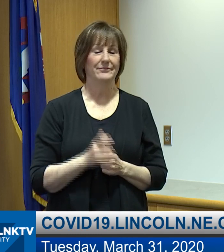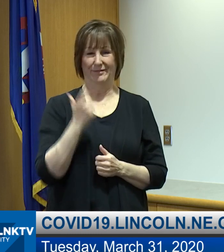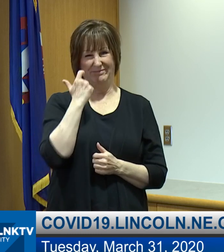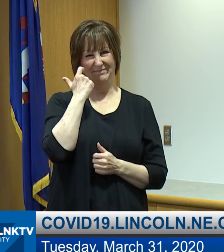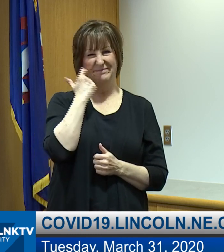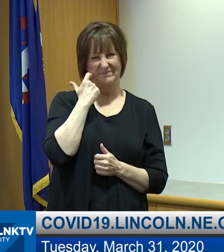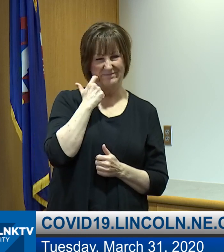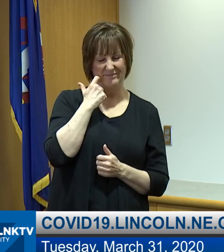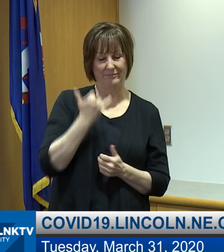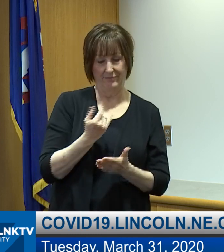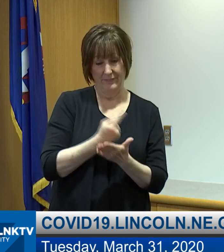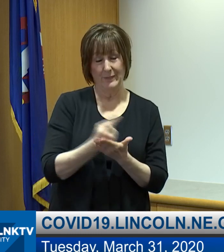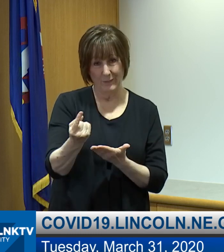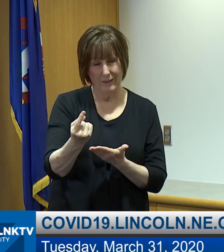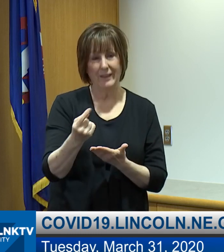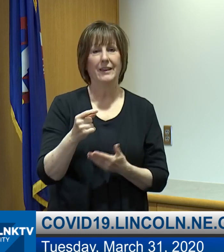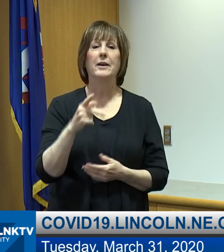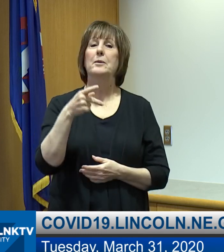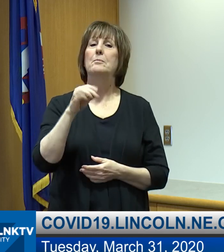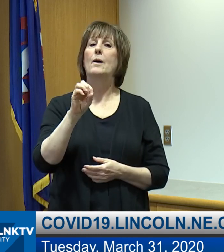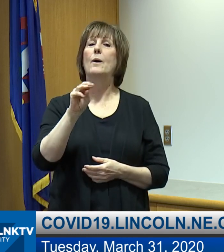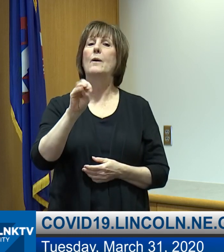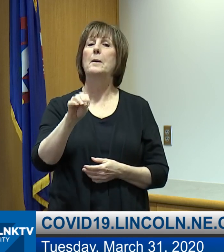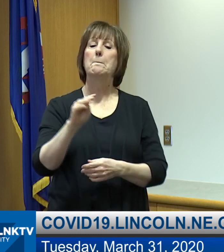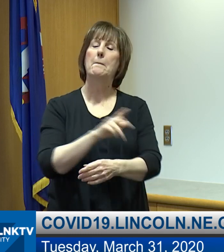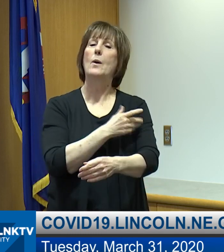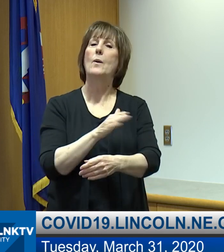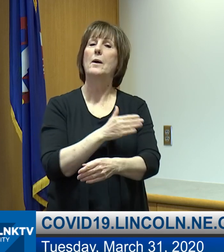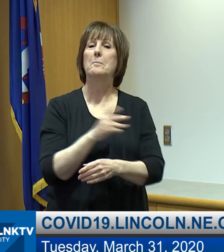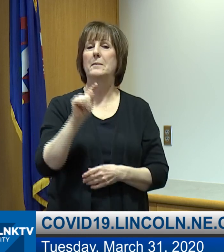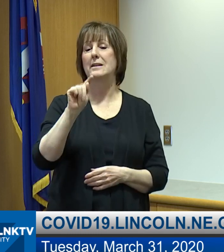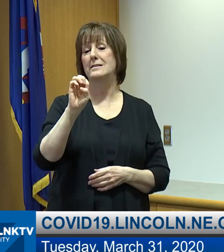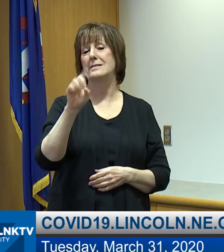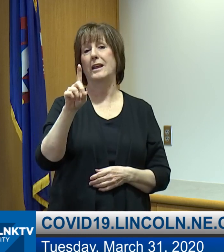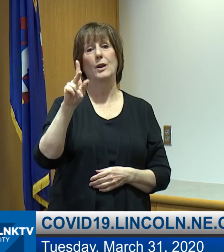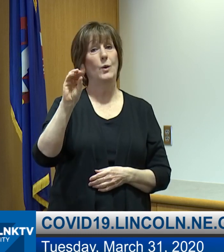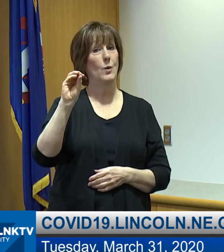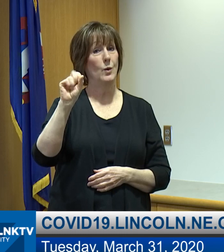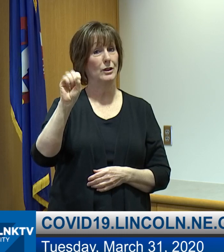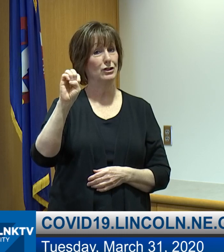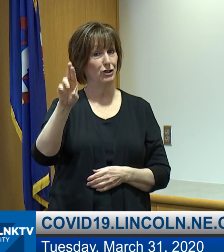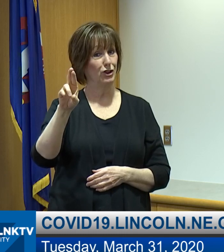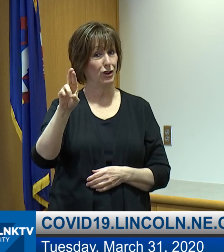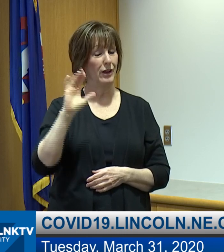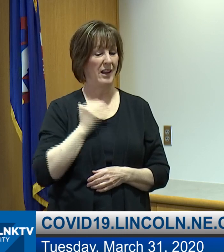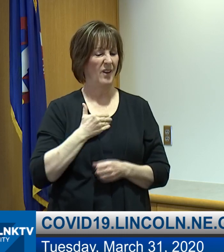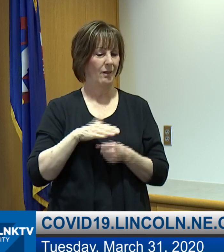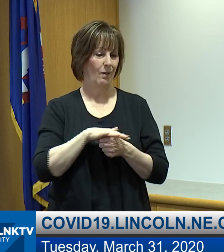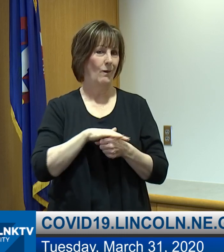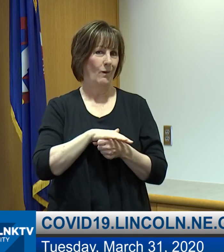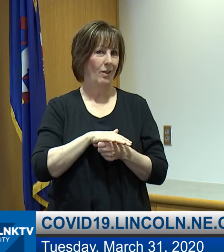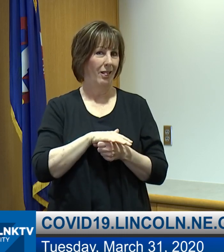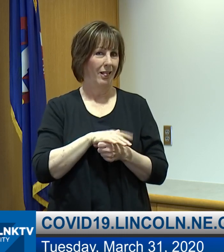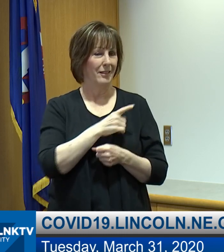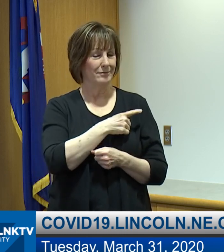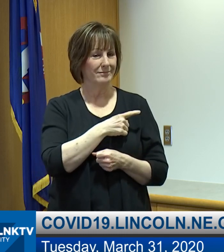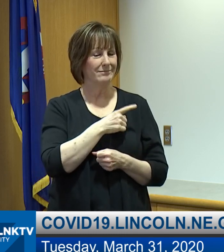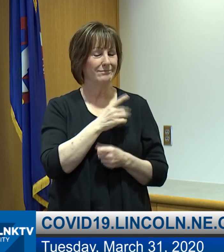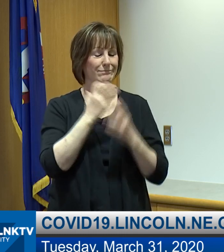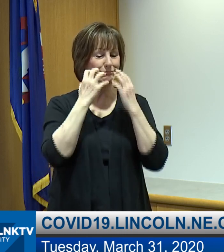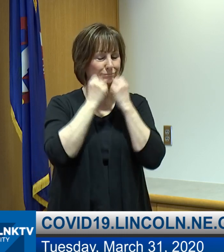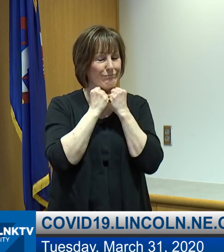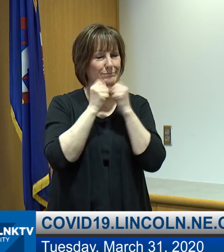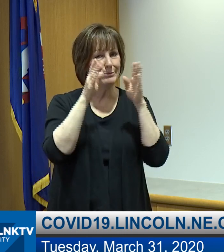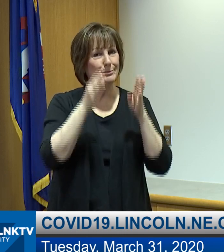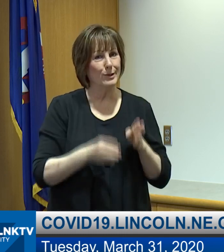Just recently this week, a poem by Ted Kooser, our former National Poet Laureate and our local treasure, was featured in the Lincoln